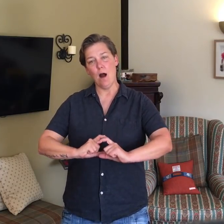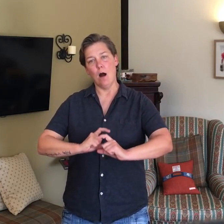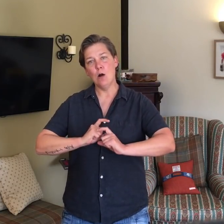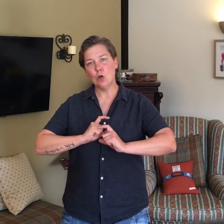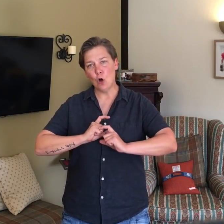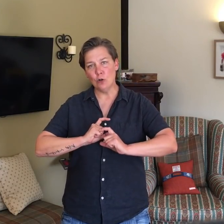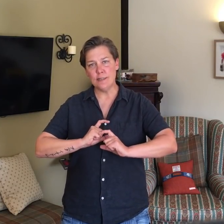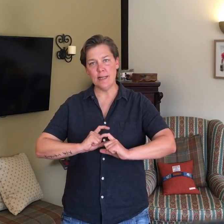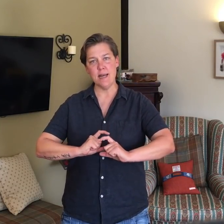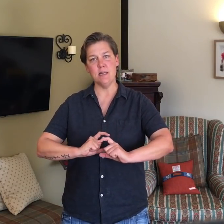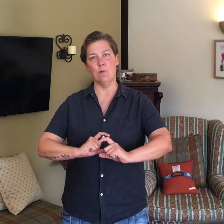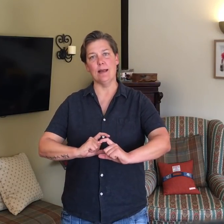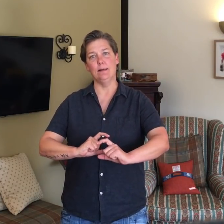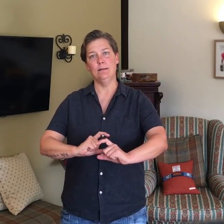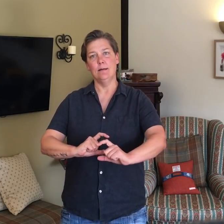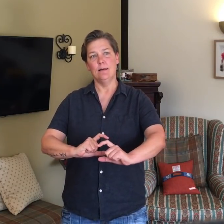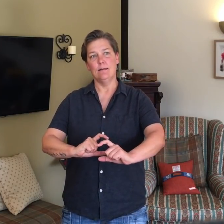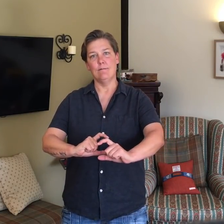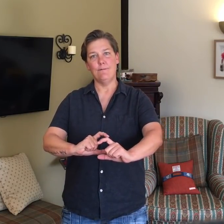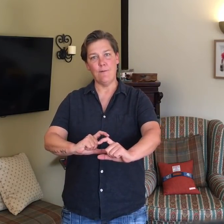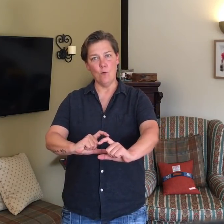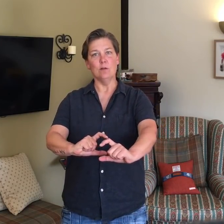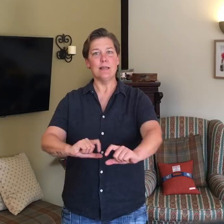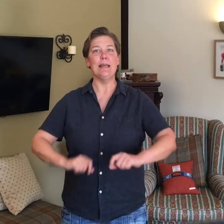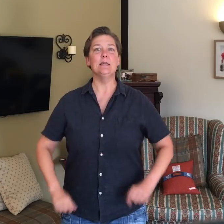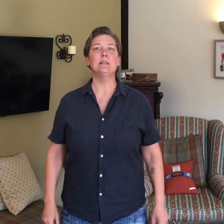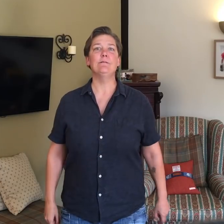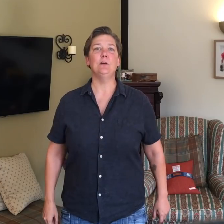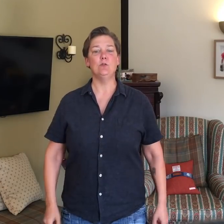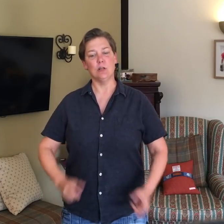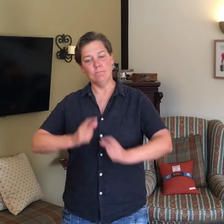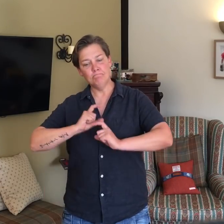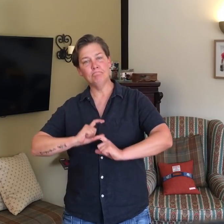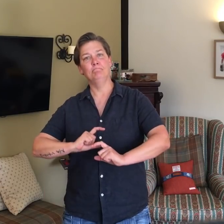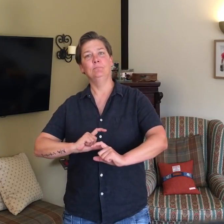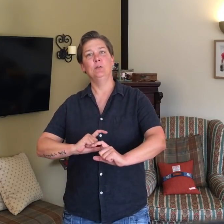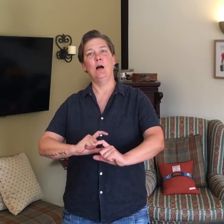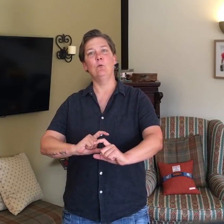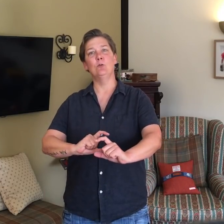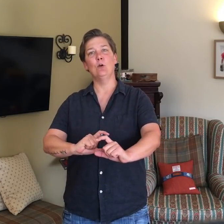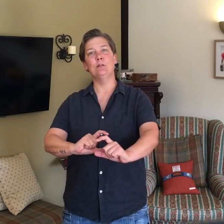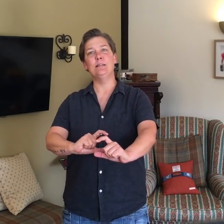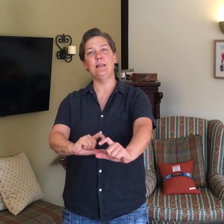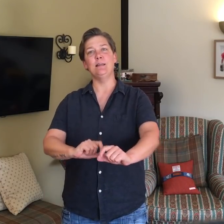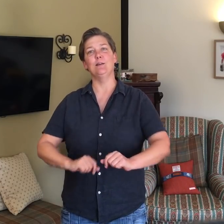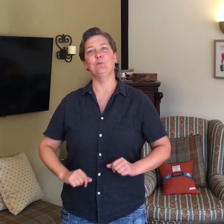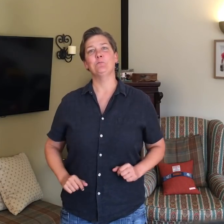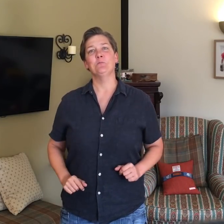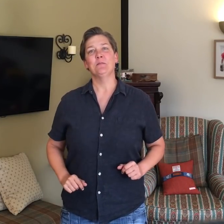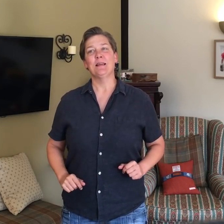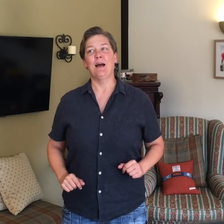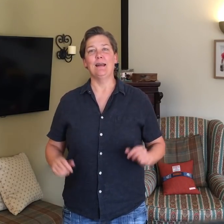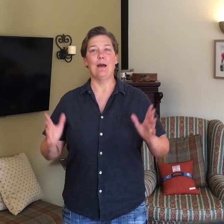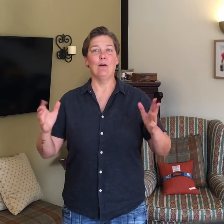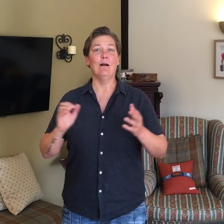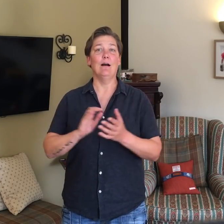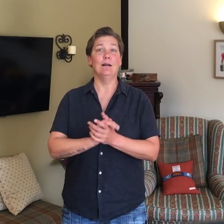are continuing forward into the future. I will continue. Now, I said